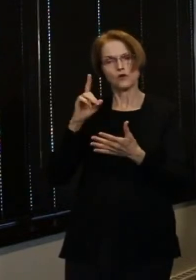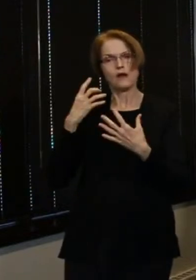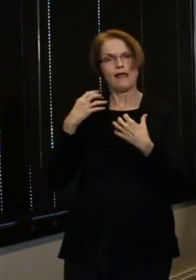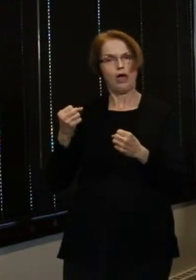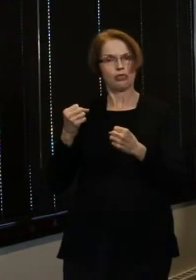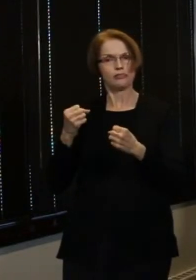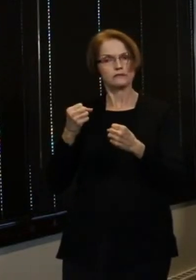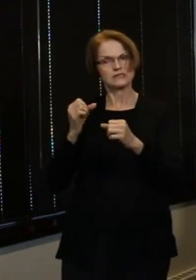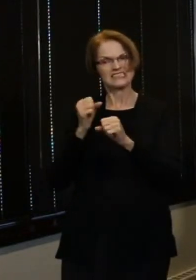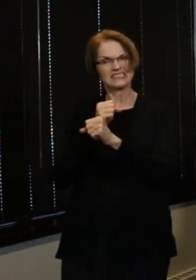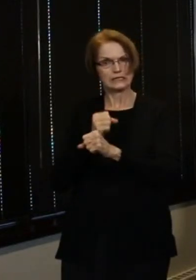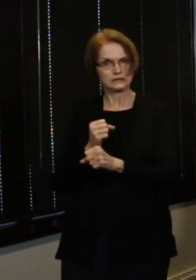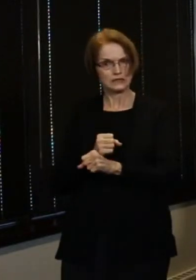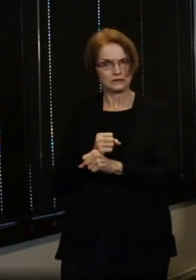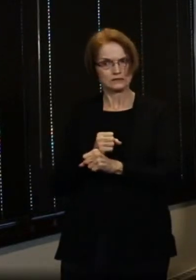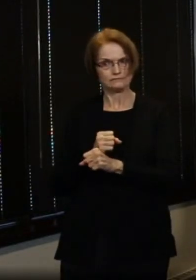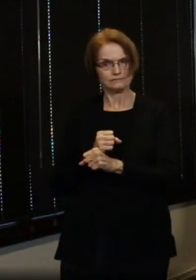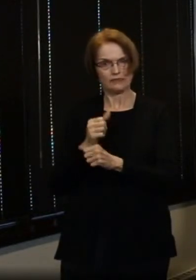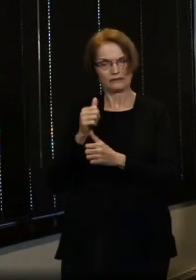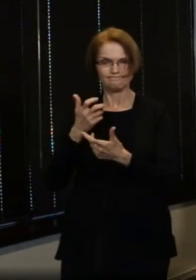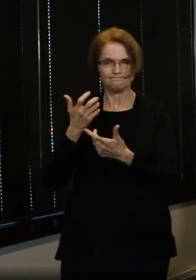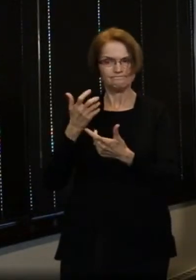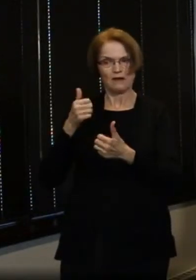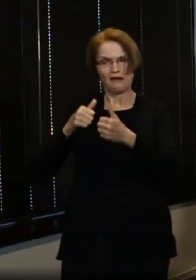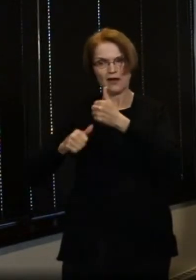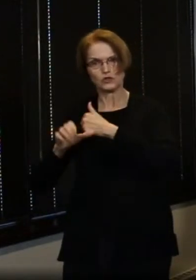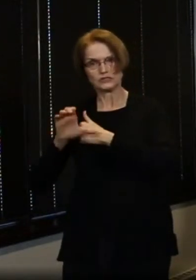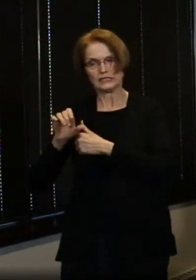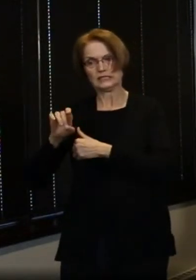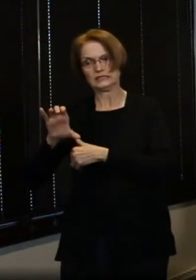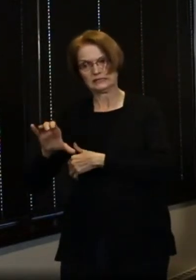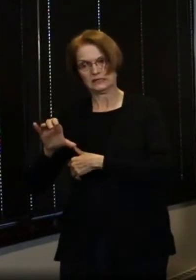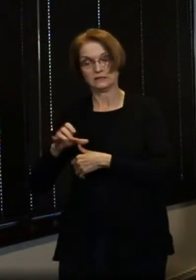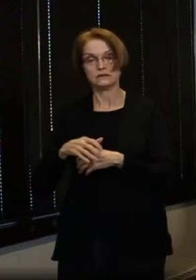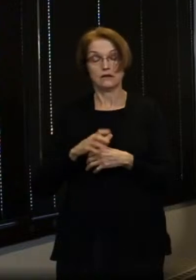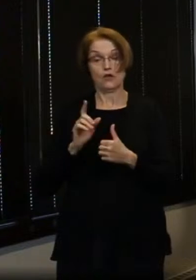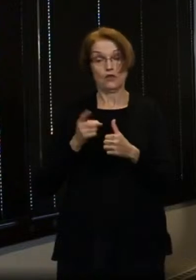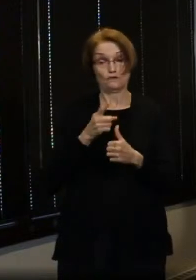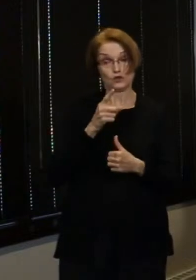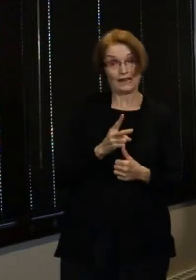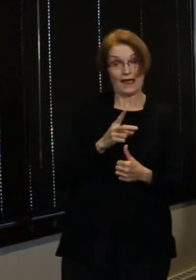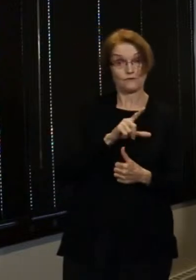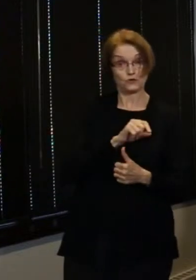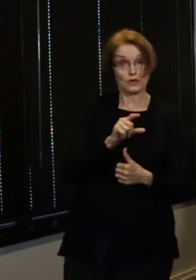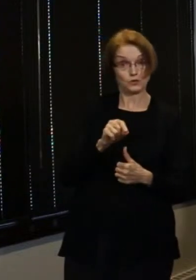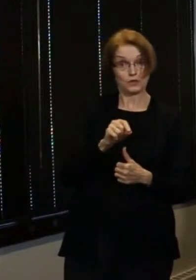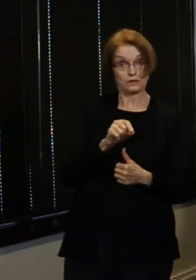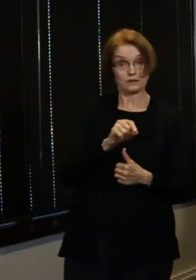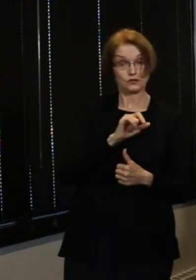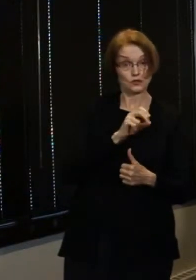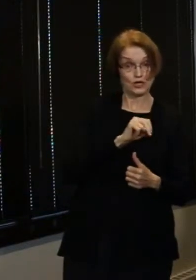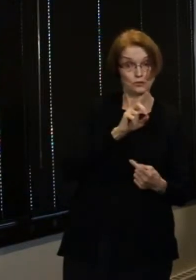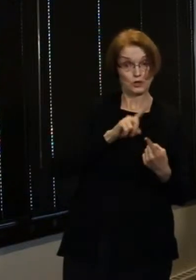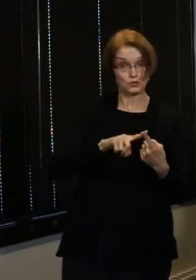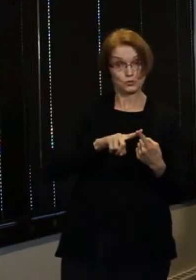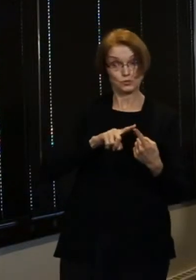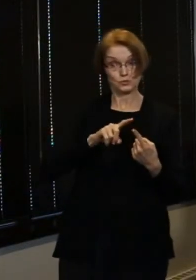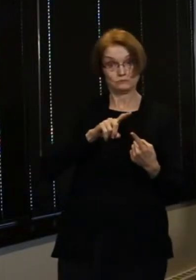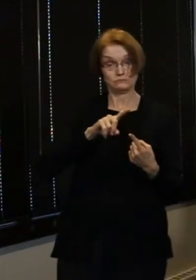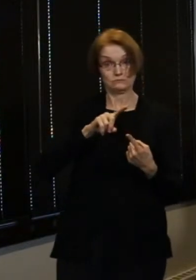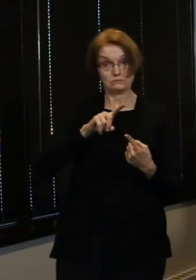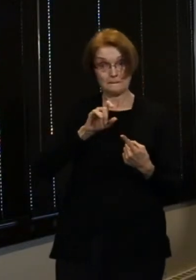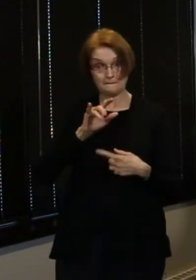CDC. Their new report uses data from the first half of 2020 and shows the impact of those first